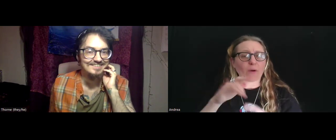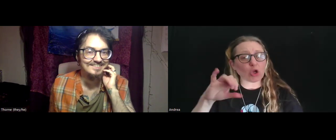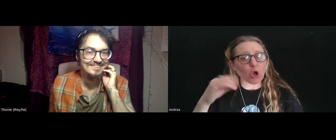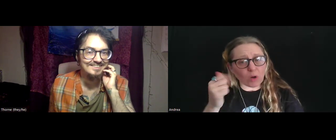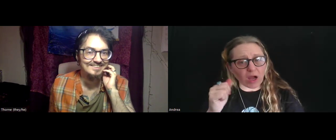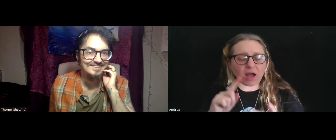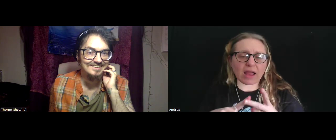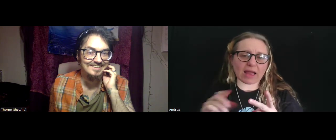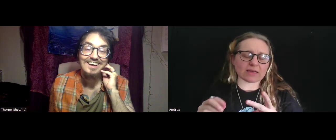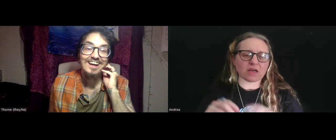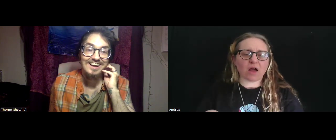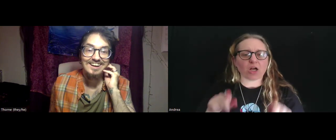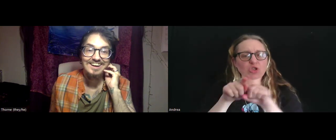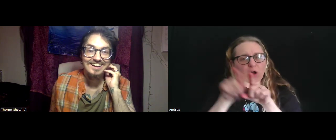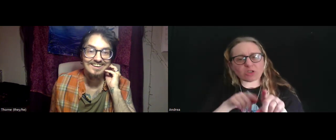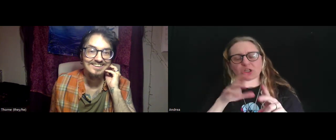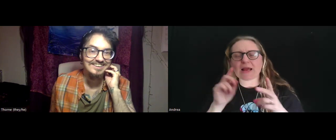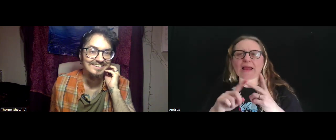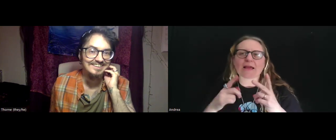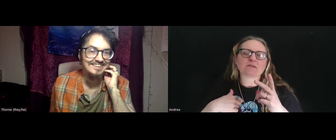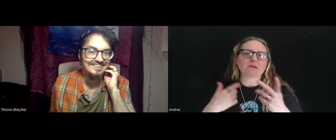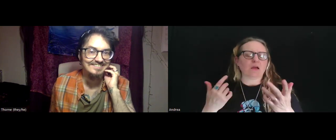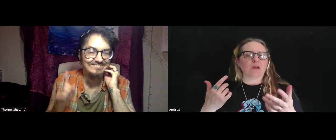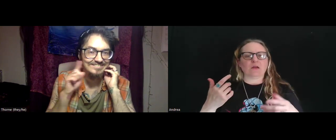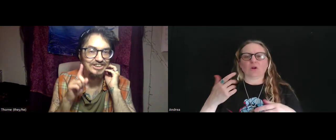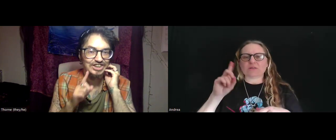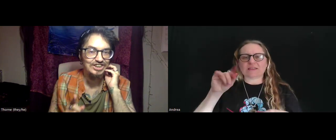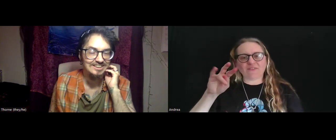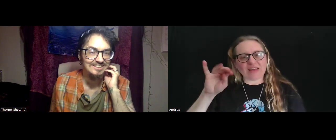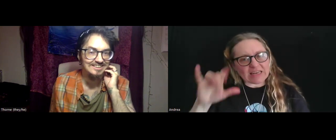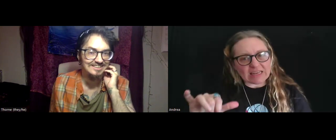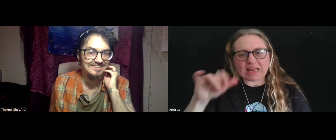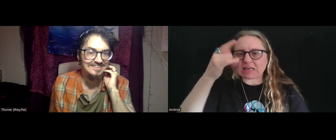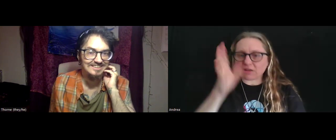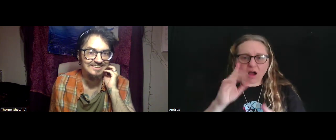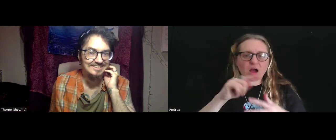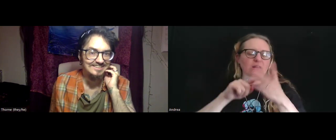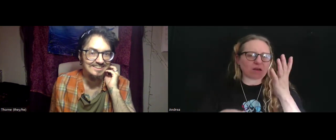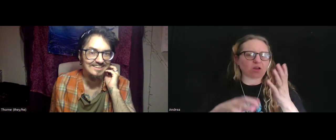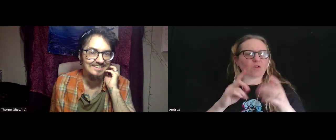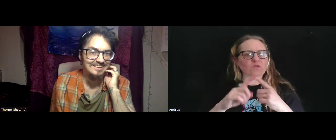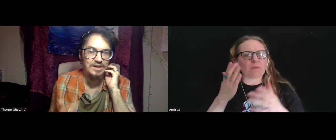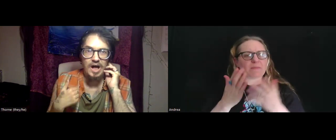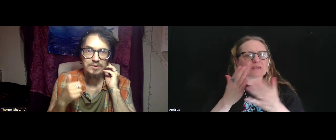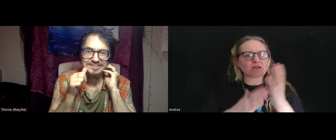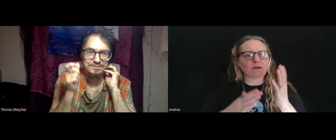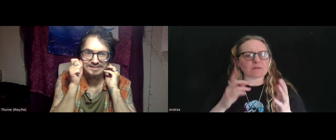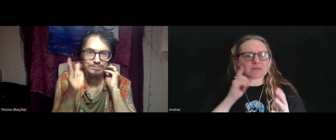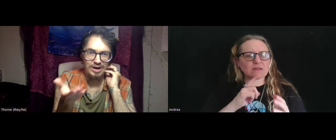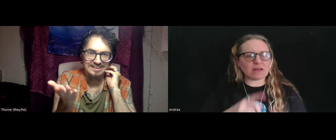about yoga and astrology and divinity and God, and so maybe some yeah, I